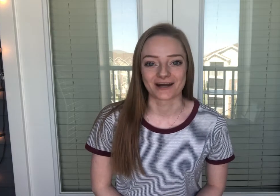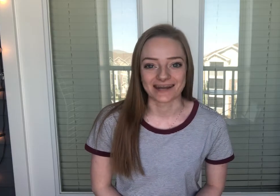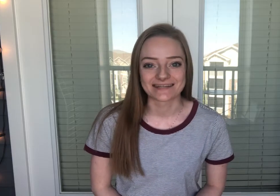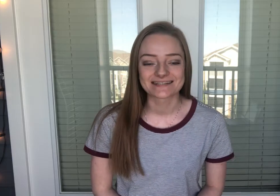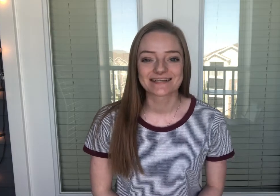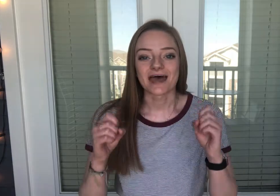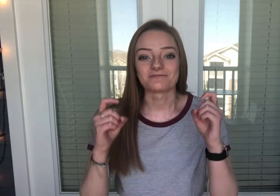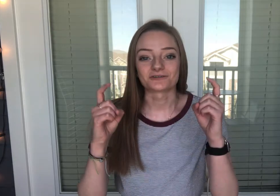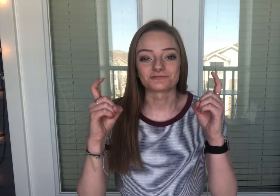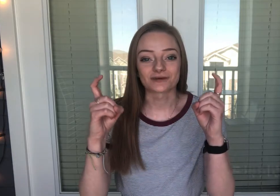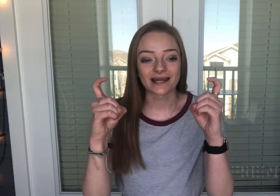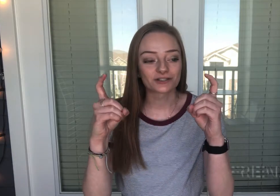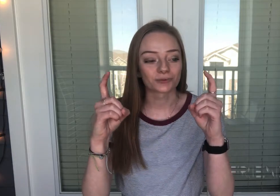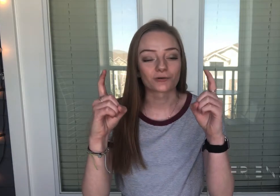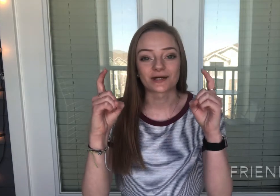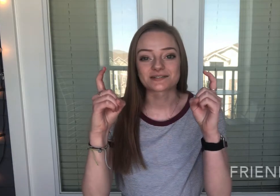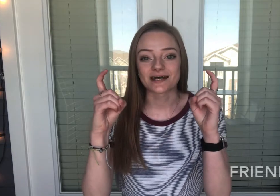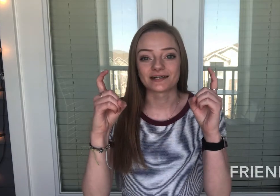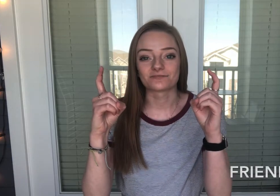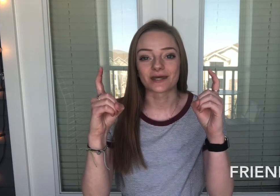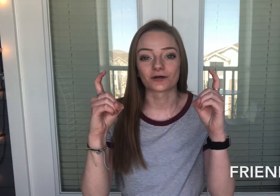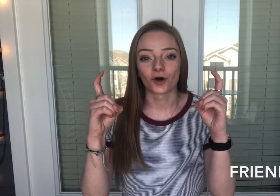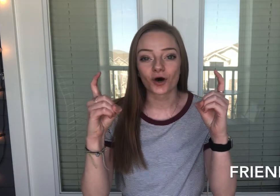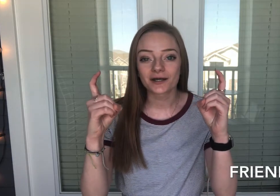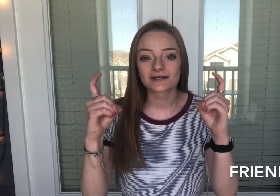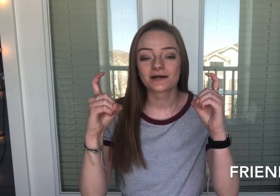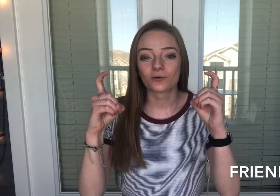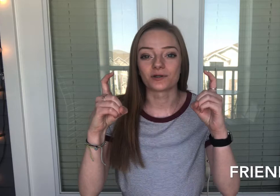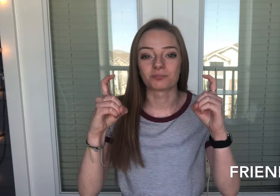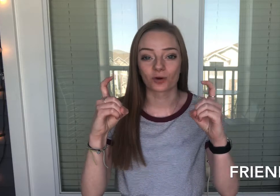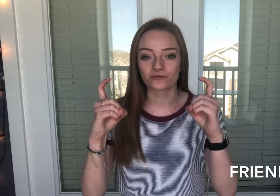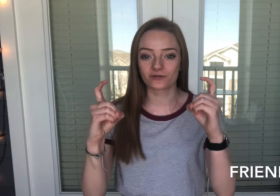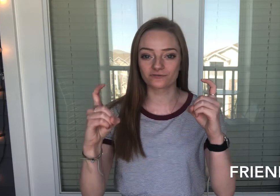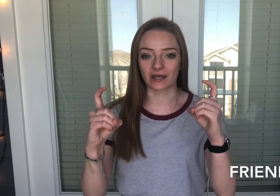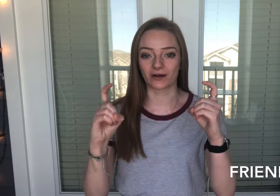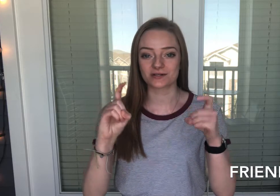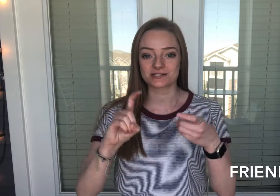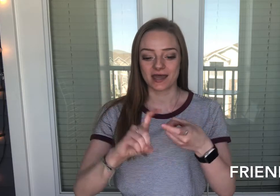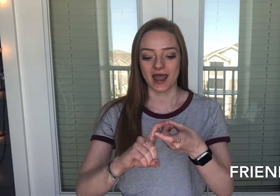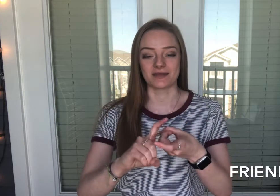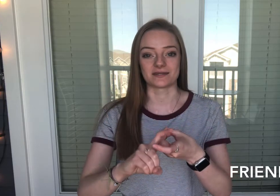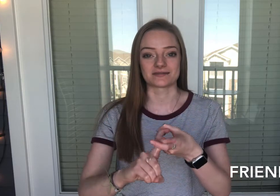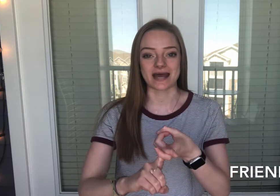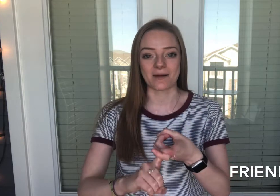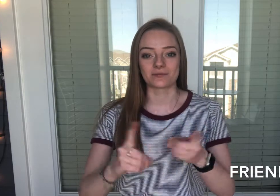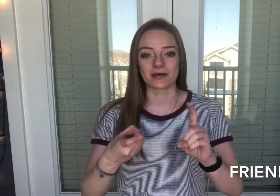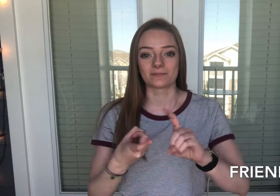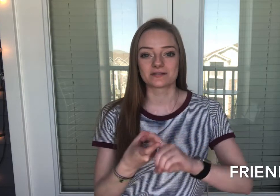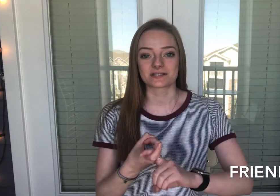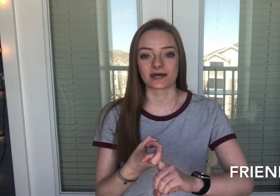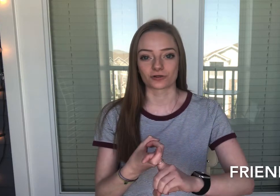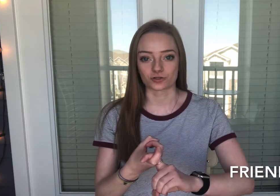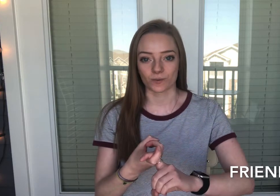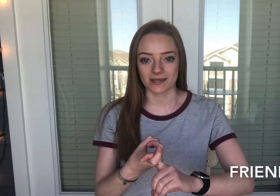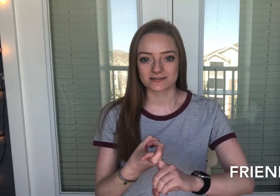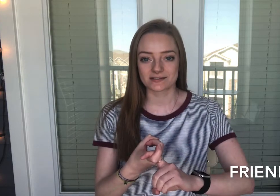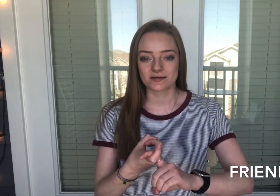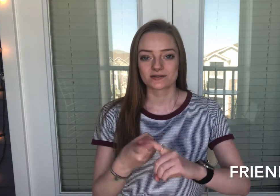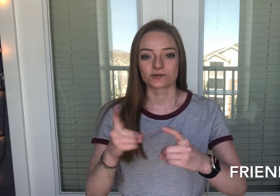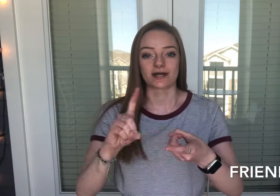friend. And for friend, you are going to kind of make a hook with both of your fingers and then tap them together twice. So kind of